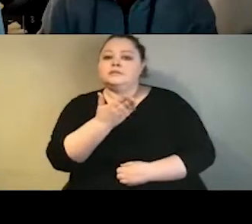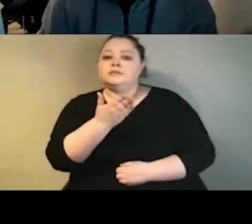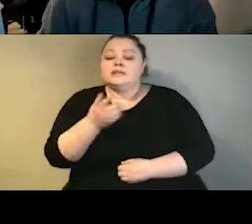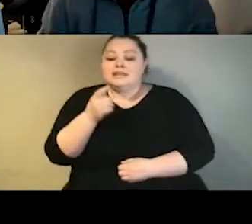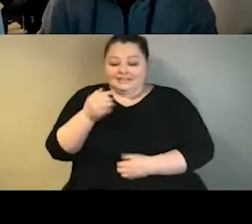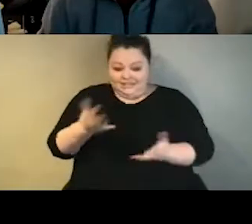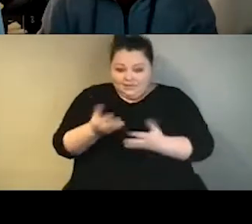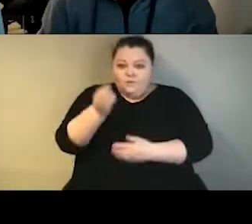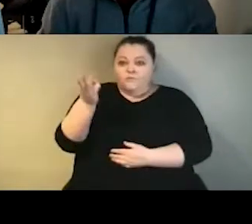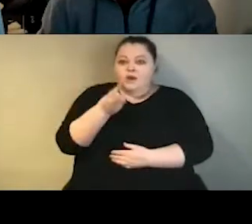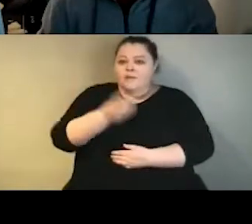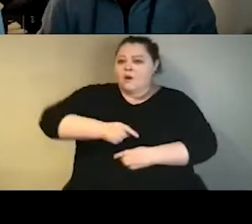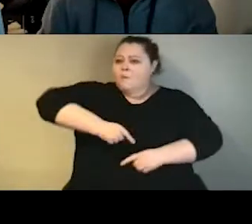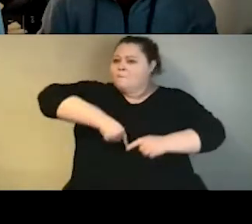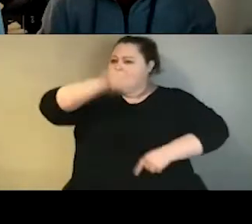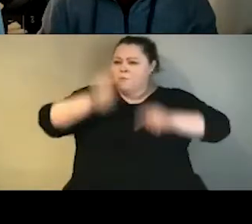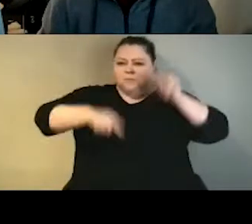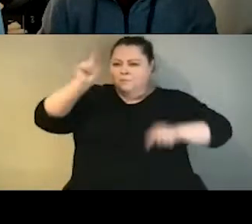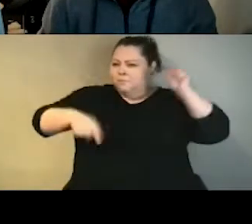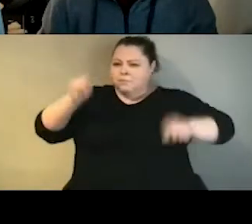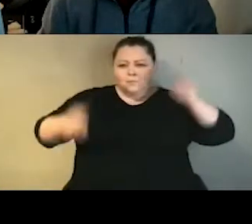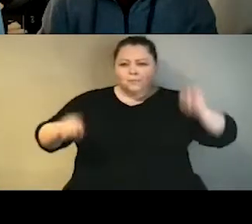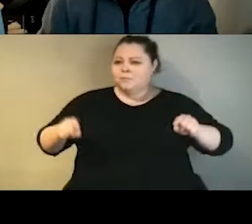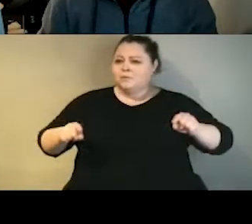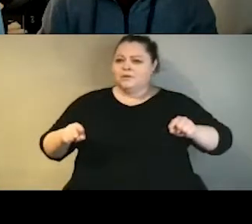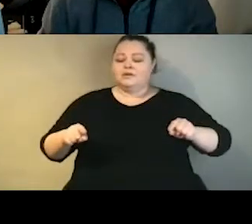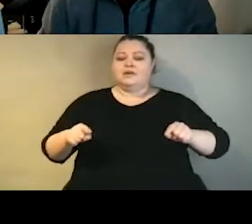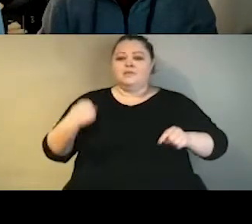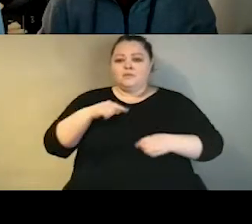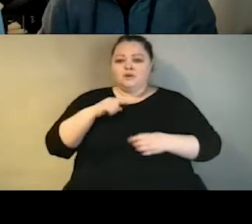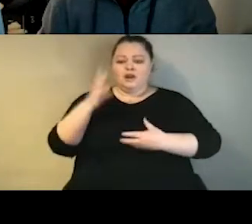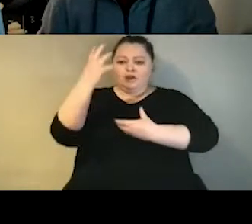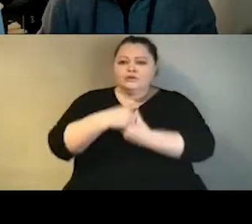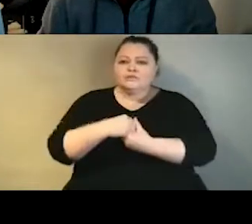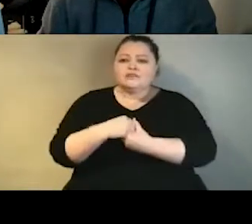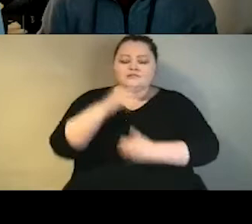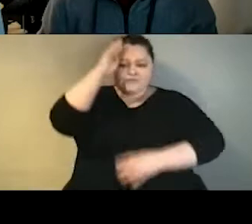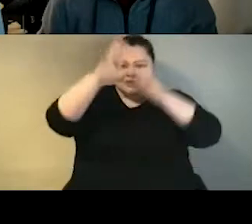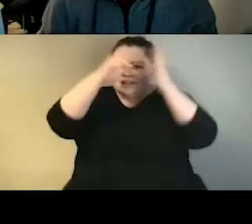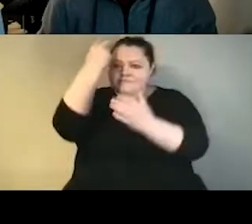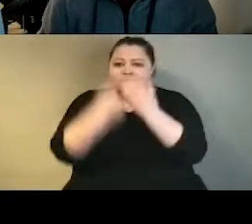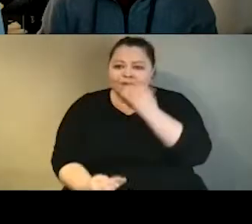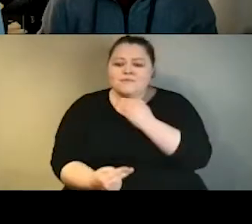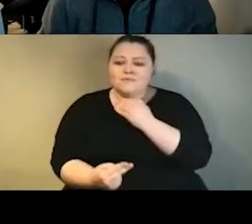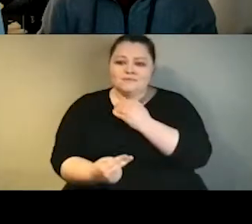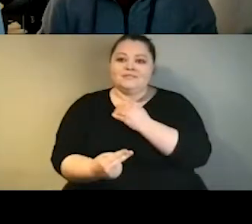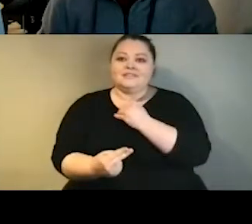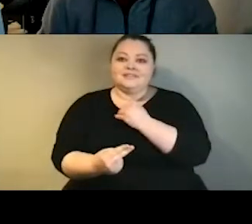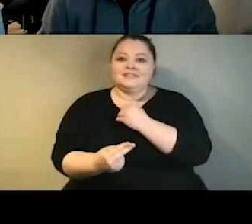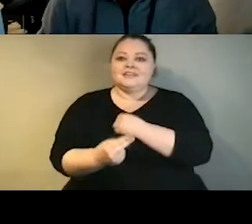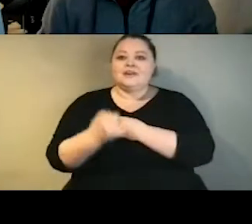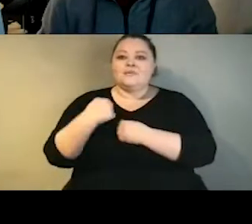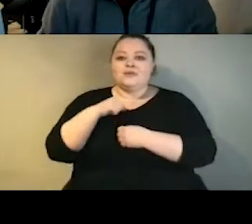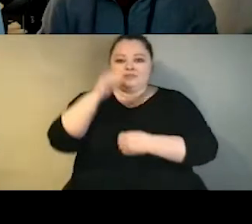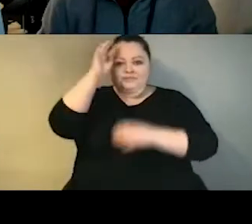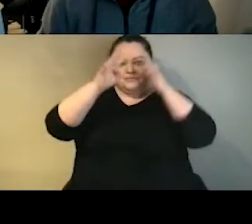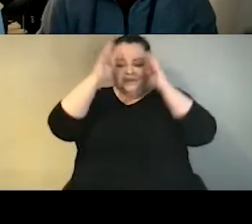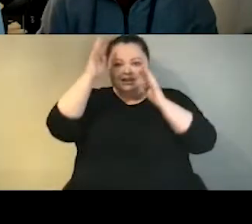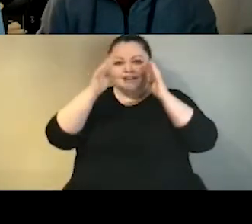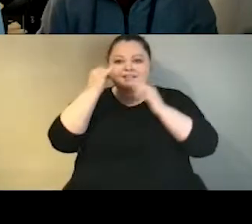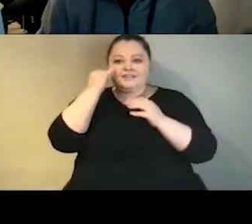diverse communities in North America, we are as inclusive as we are creative. And we will be creative in order to achieve